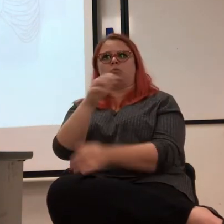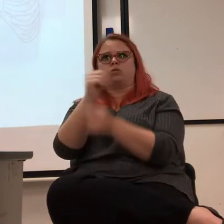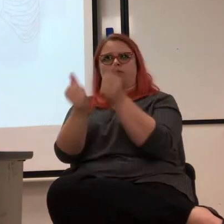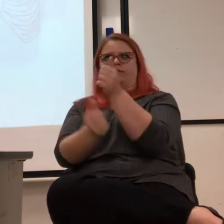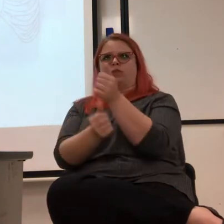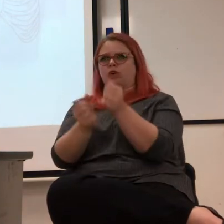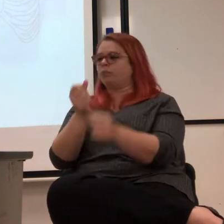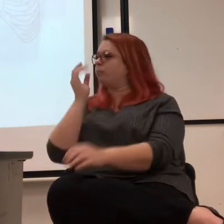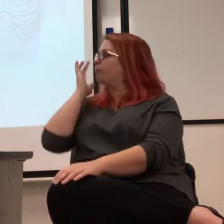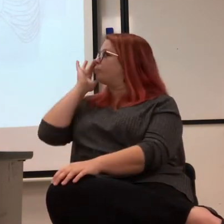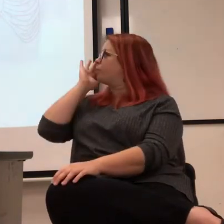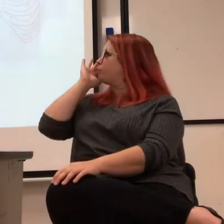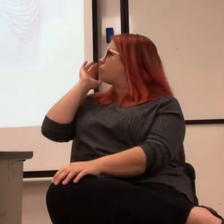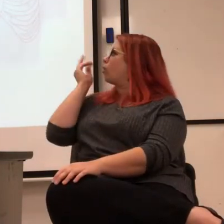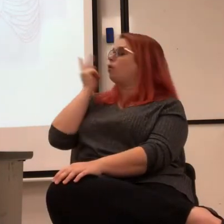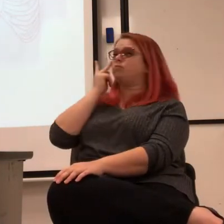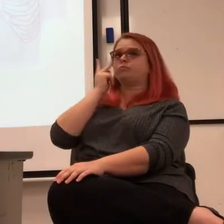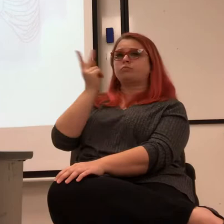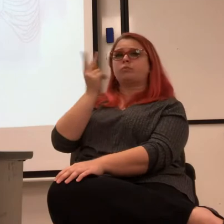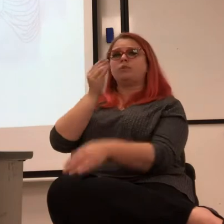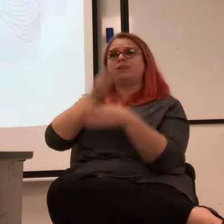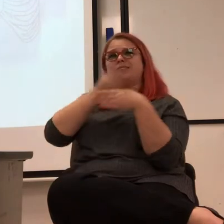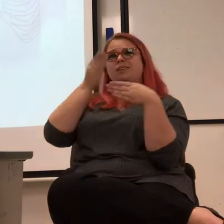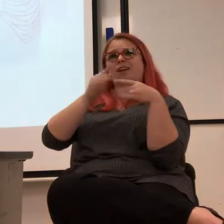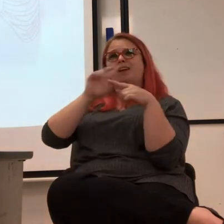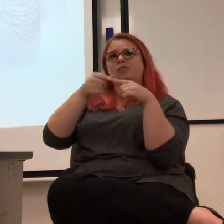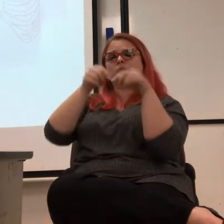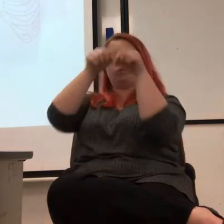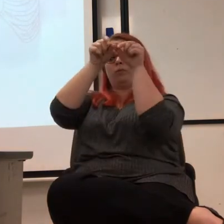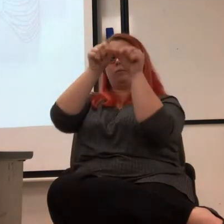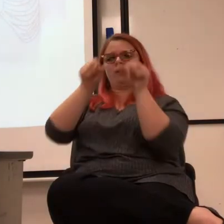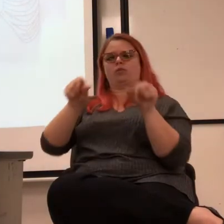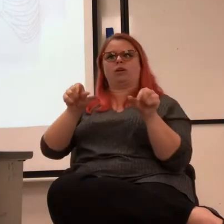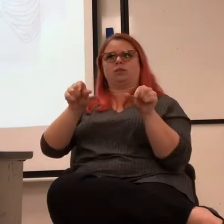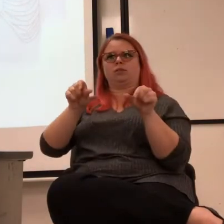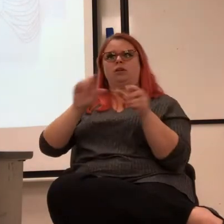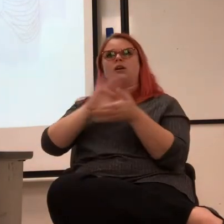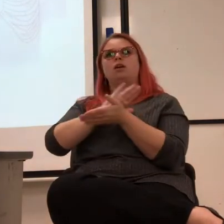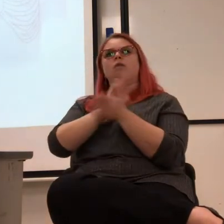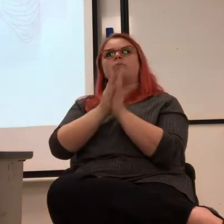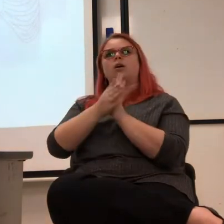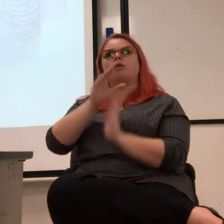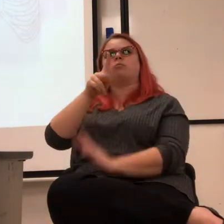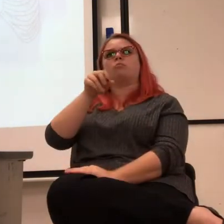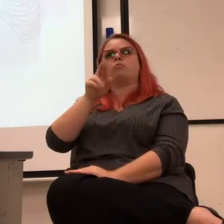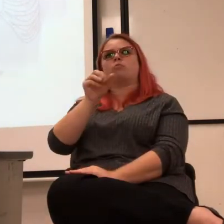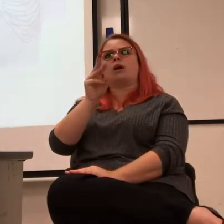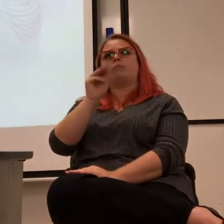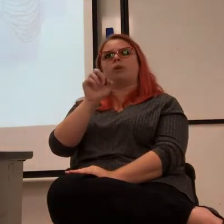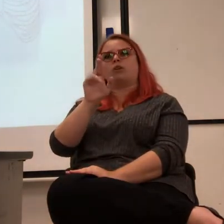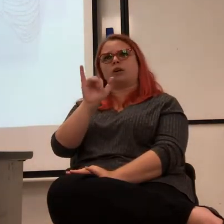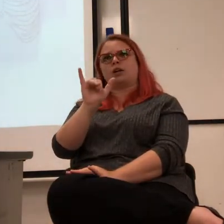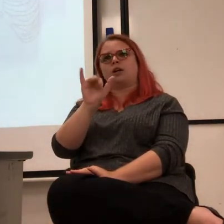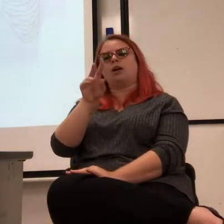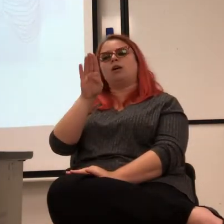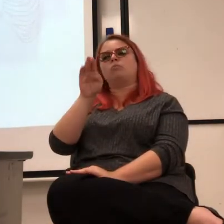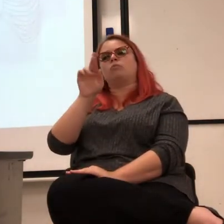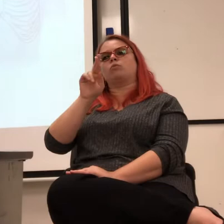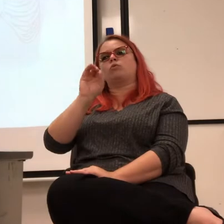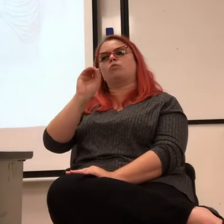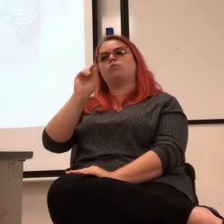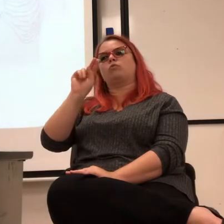the trachea ends when it bifurcates into the primary bronchi right behind the sternal